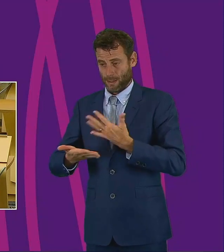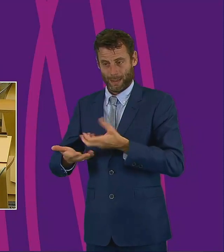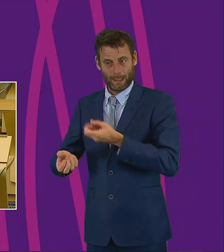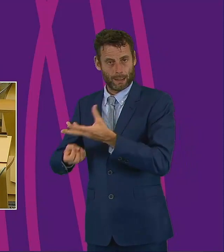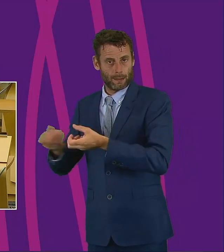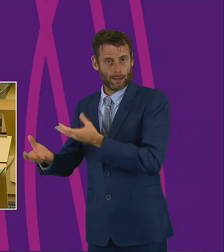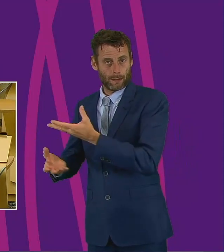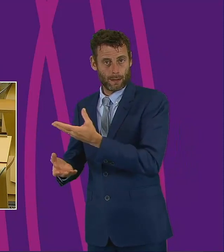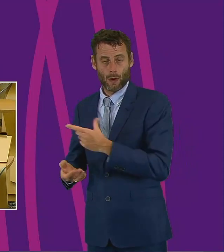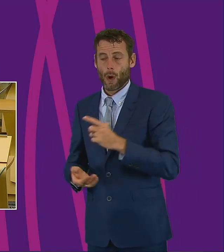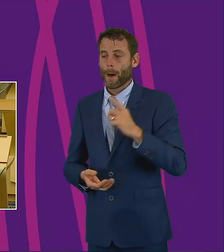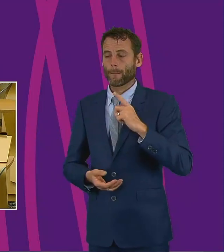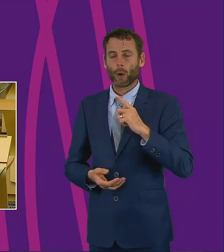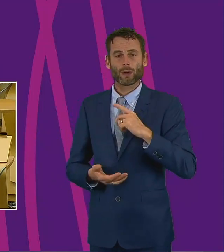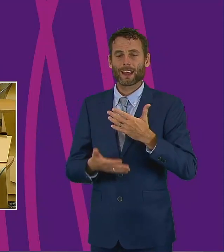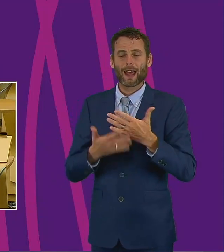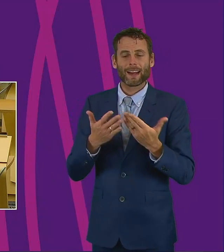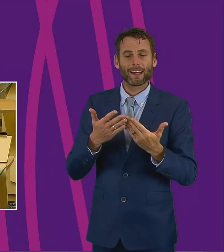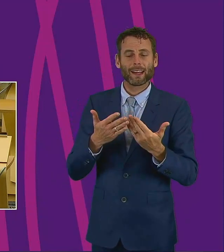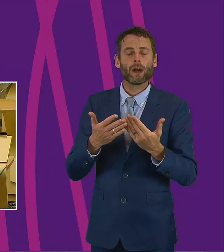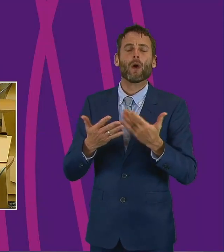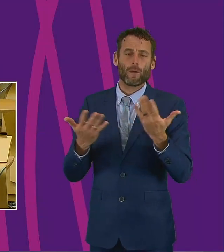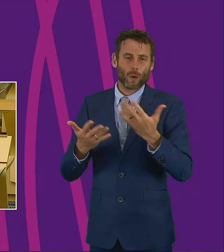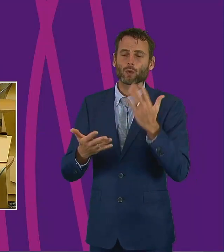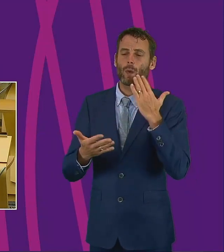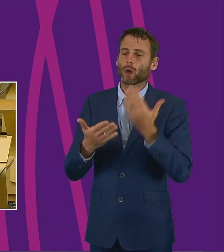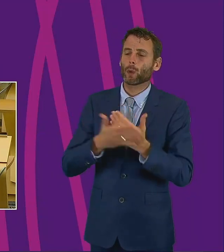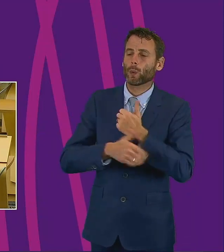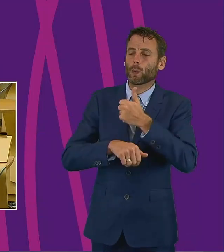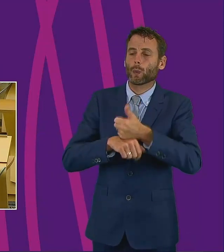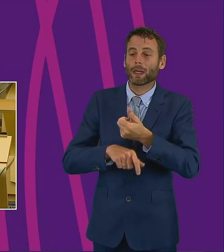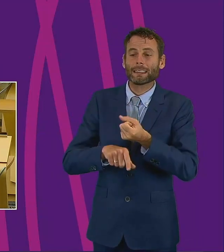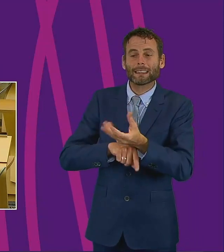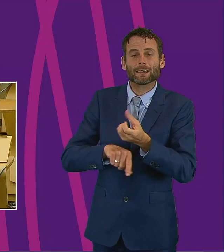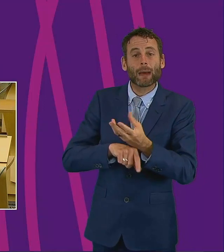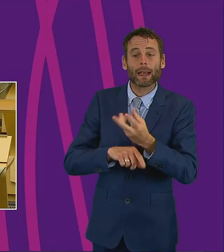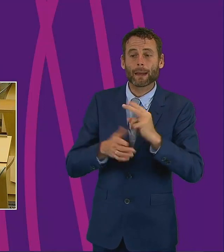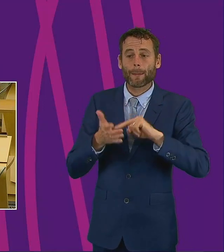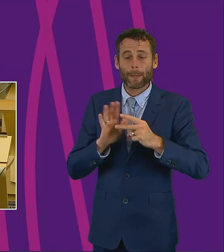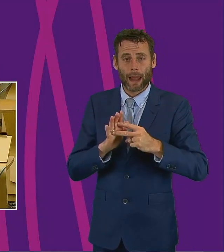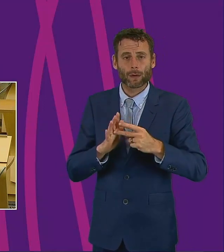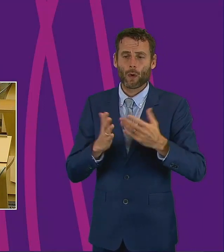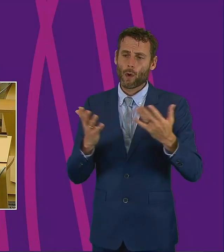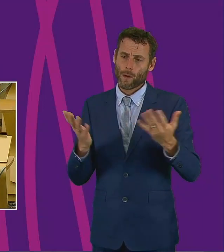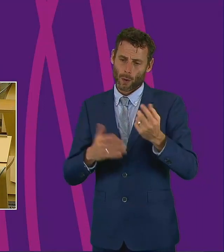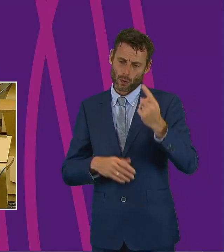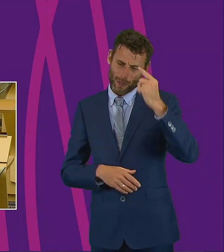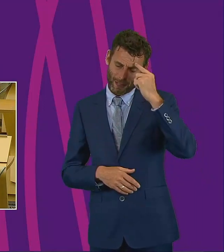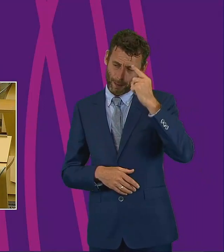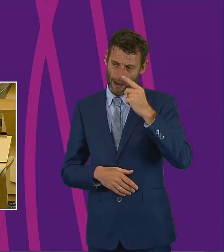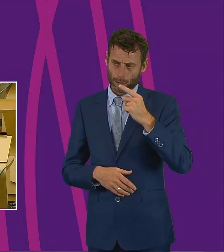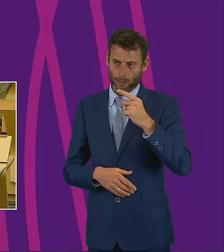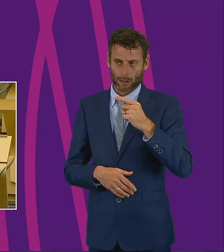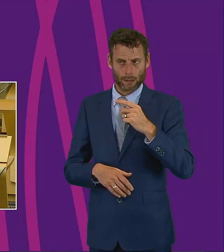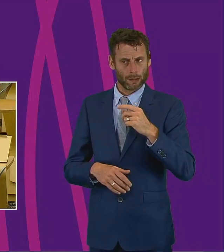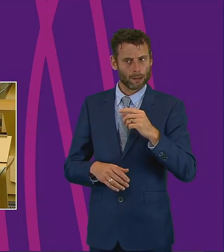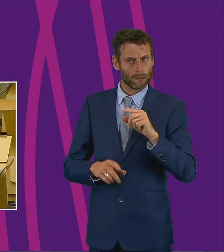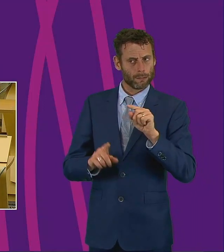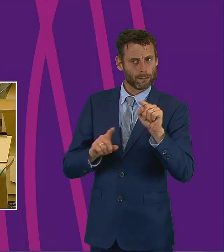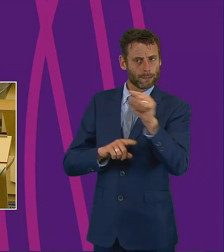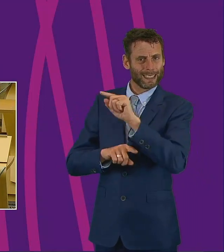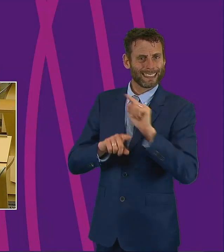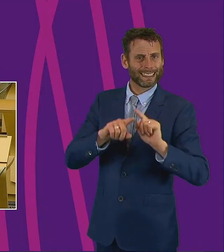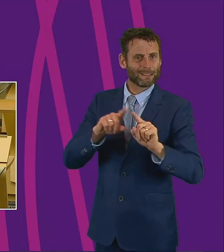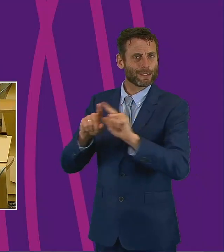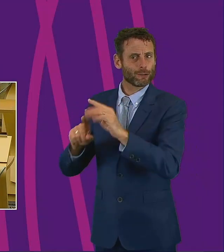we put in place any new support, we will look at the kind of representations that Richard Lyle has made. We know it's important that fun fairs